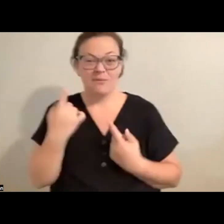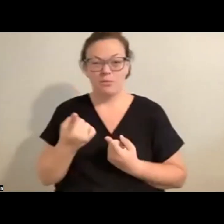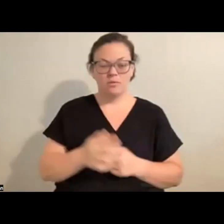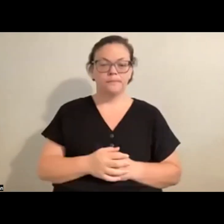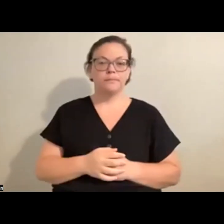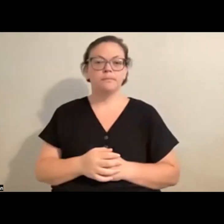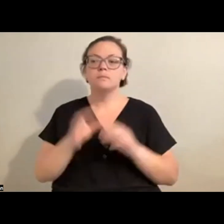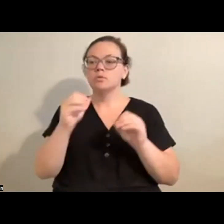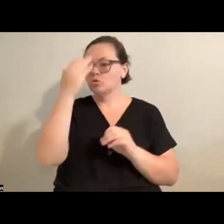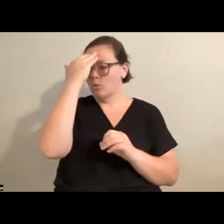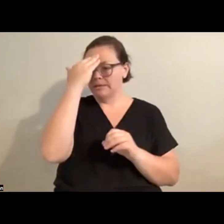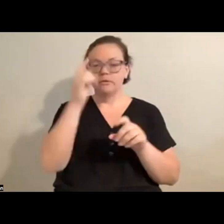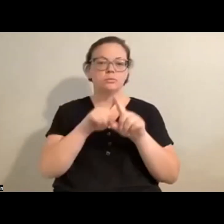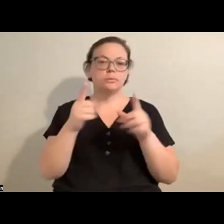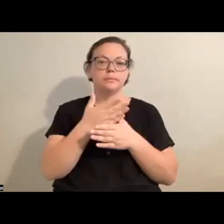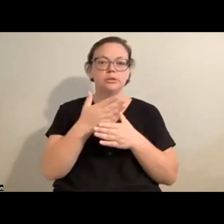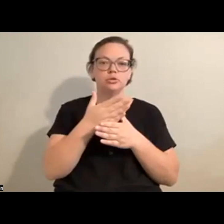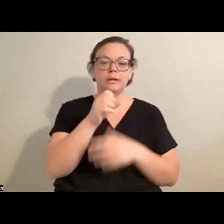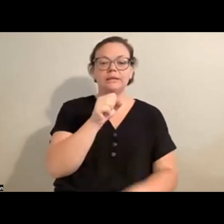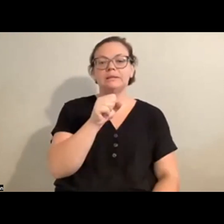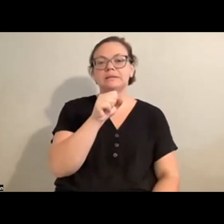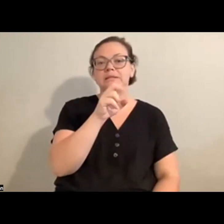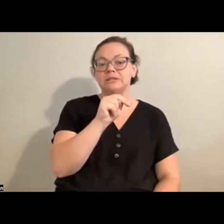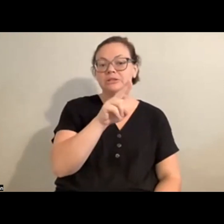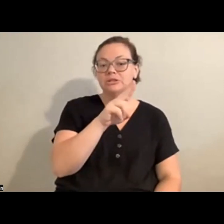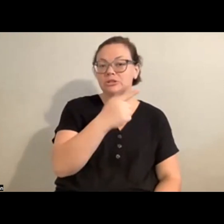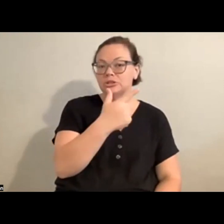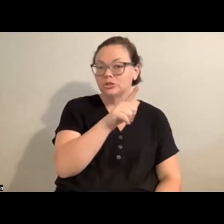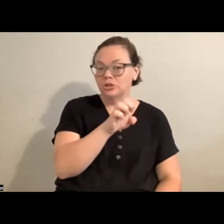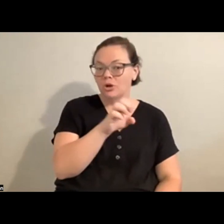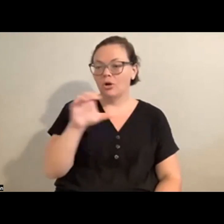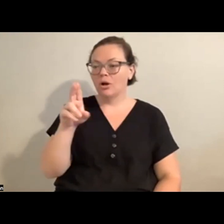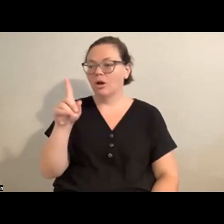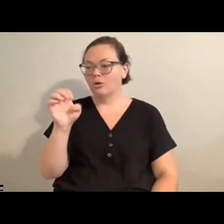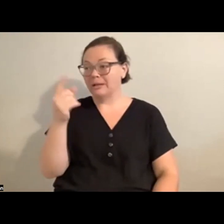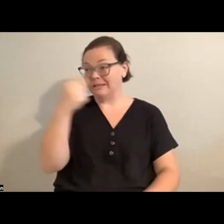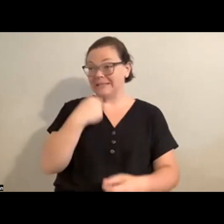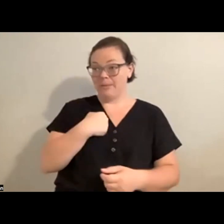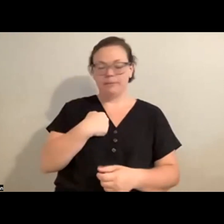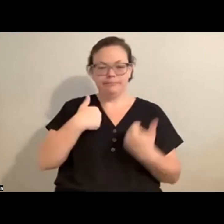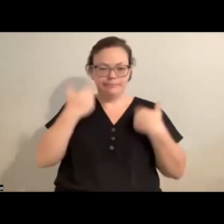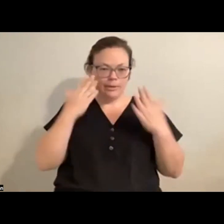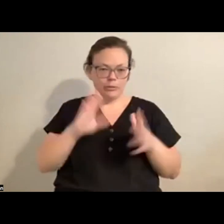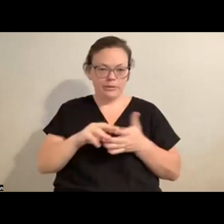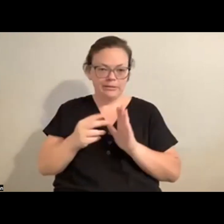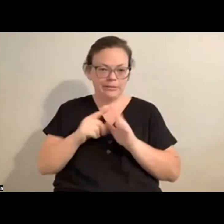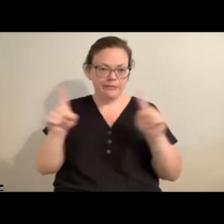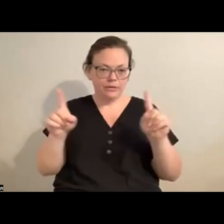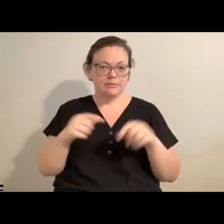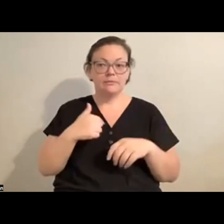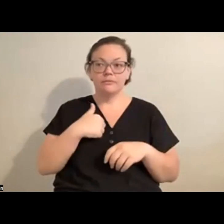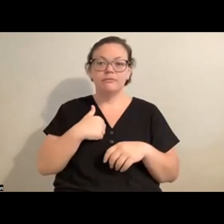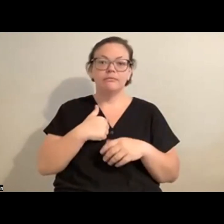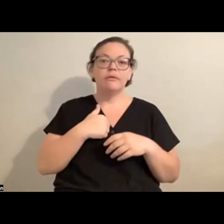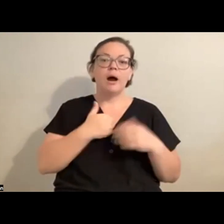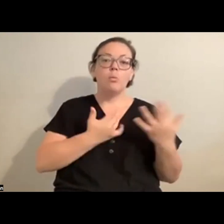Know the difference between cuddling and snuggling. Then tell me, because I don't know the difference. If I seem still, I'm enjoying